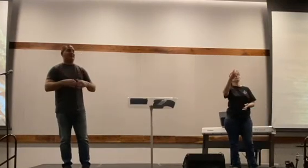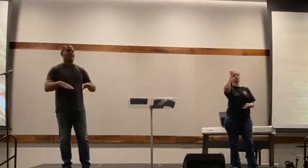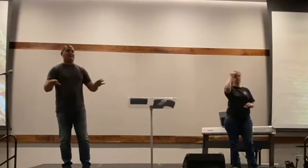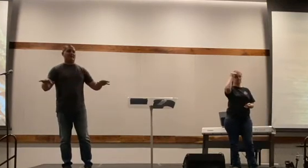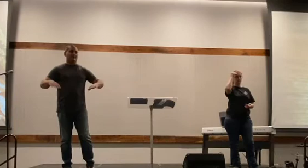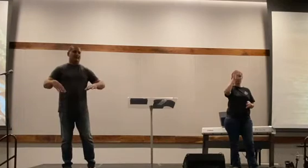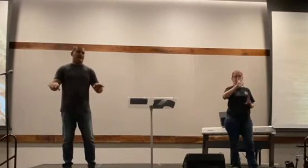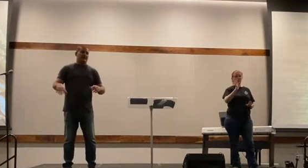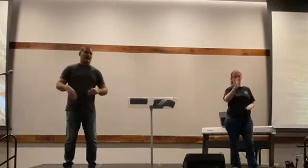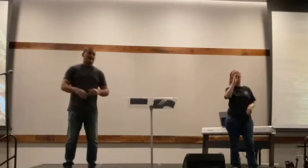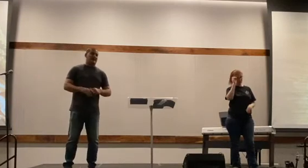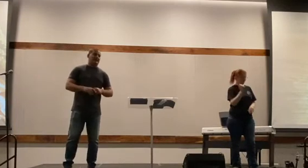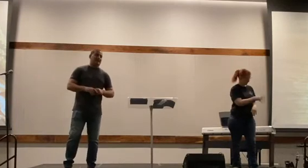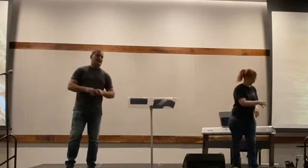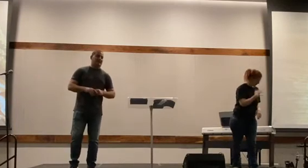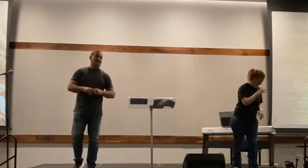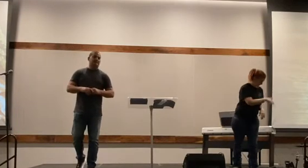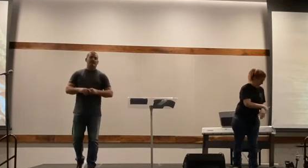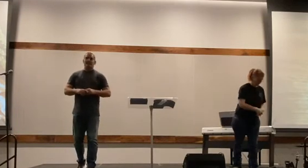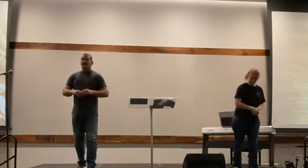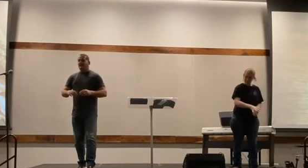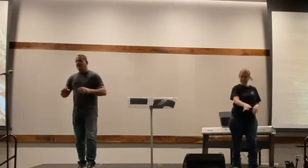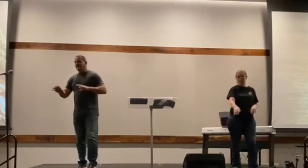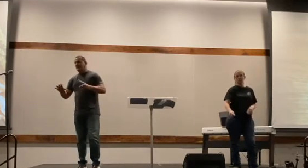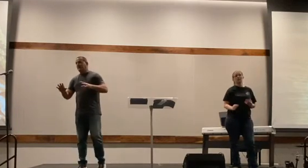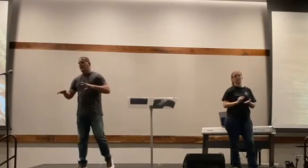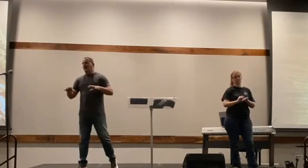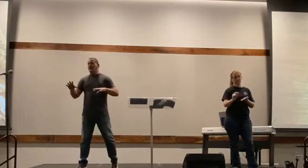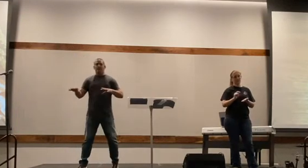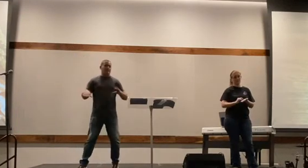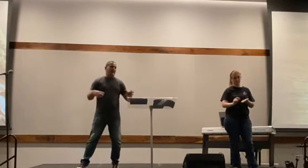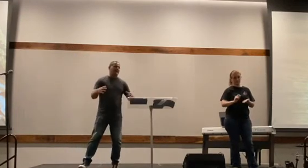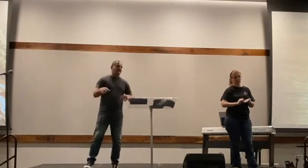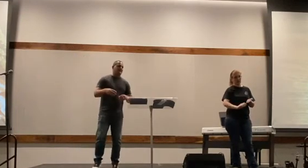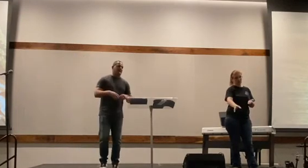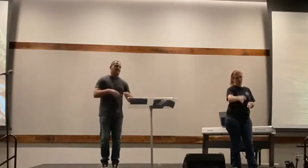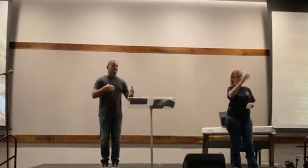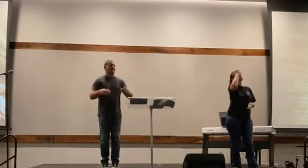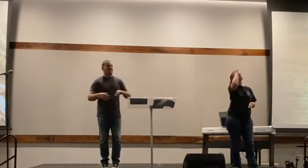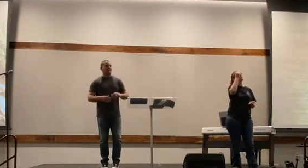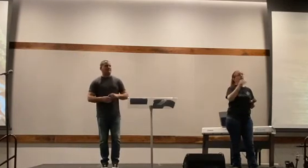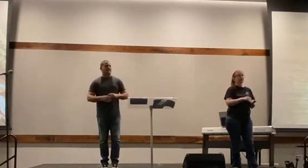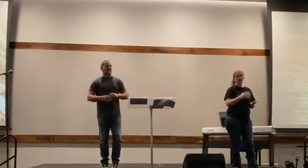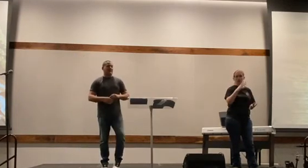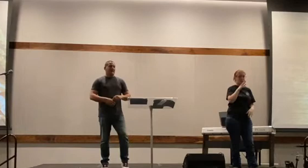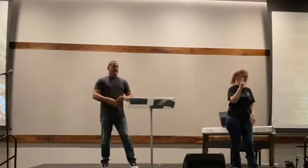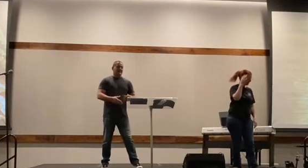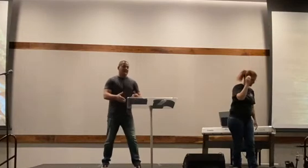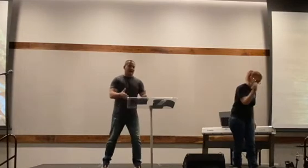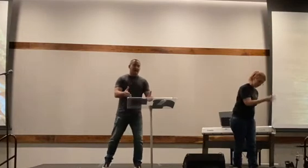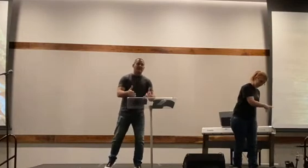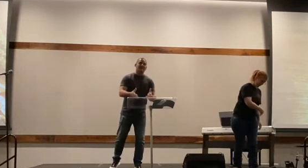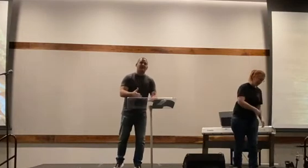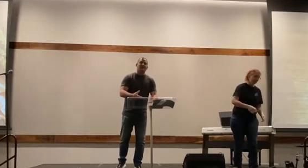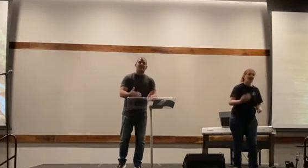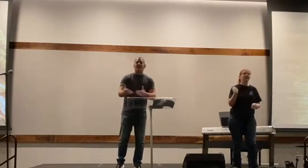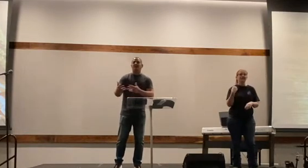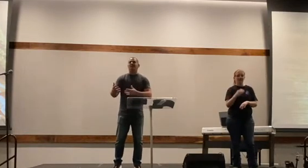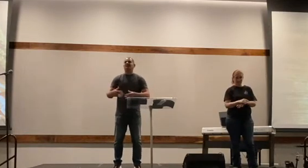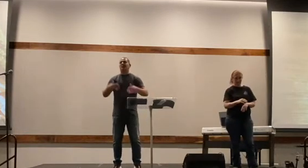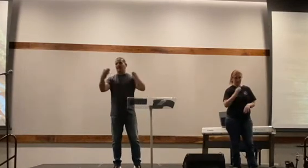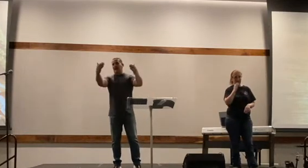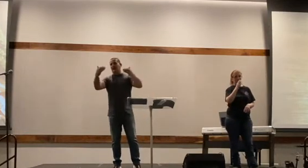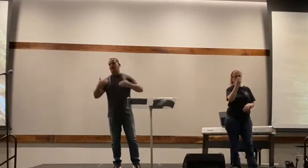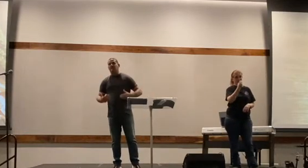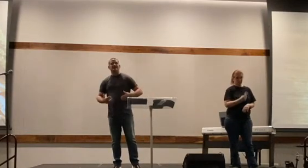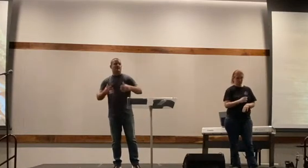back. I was like, no, I don't want to talk about that. And then as I kept writing, praying and stuff like that, I was like, no, I don't want to talk about it. Last night, every Saturday night, you